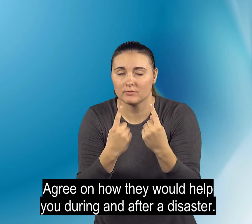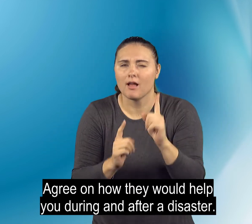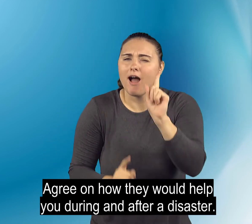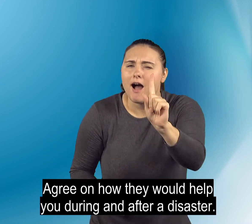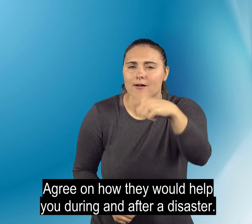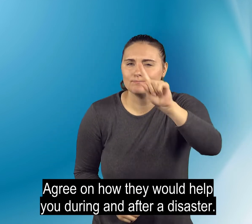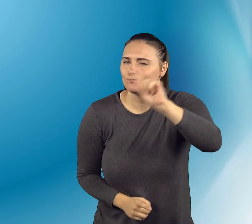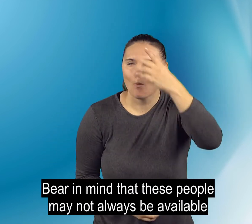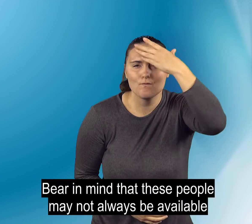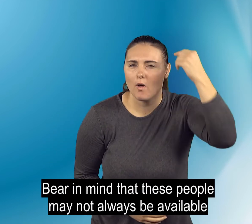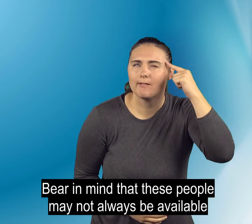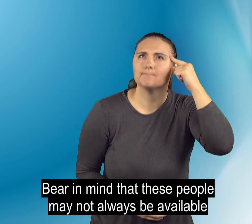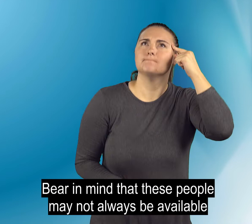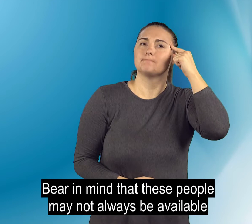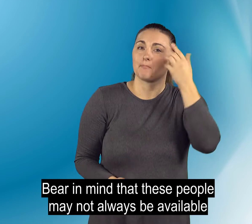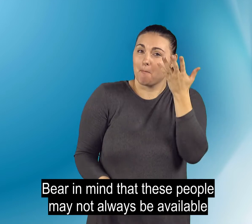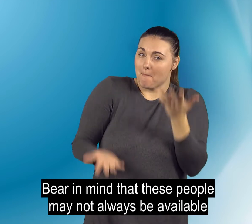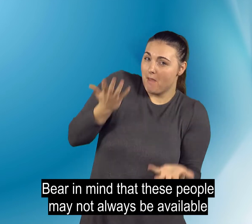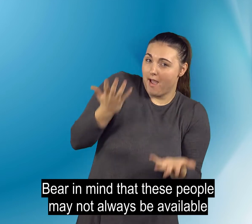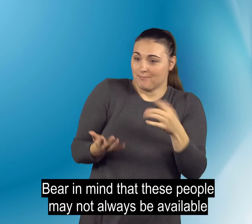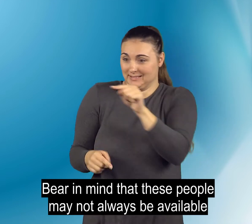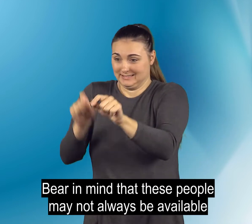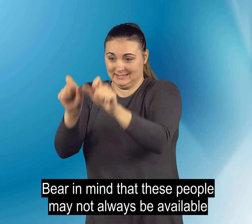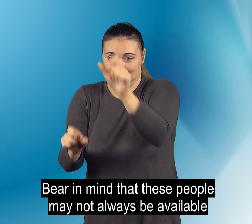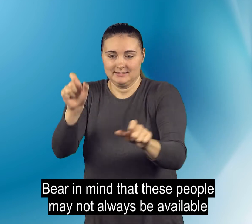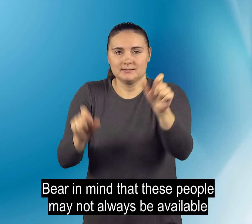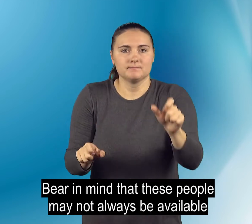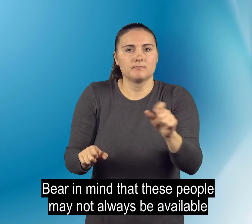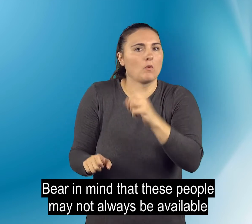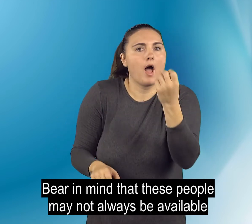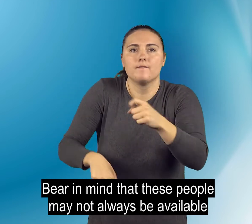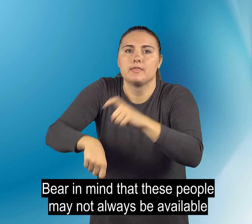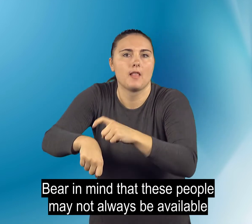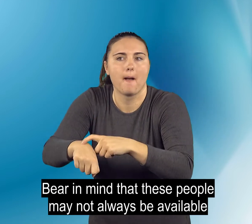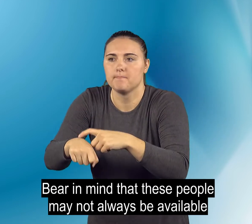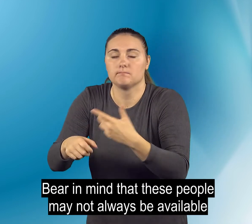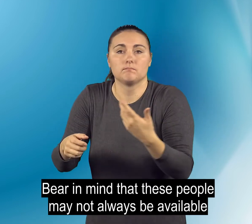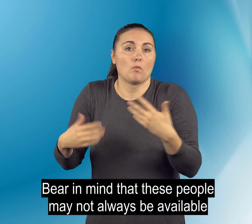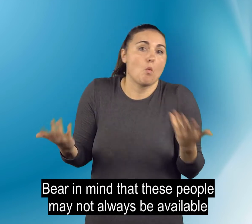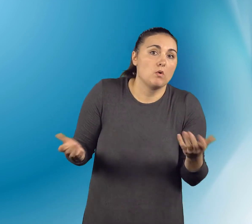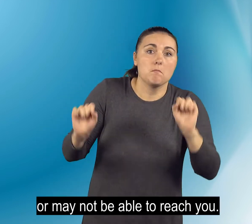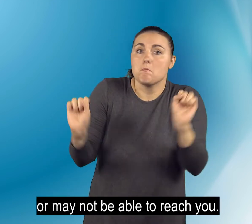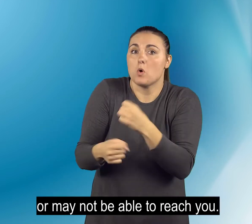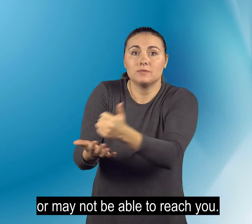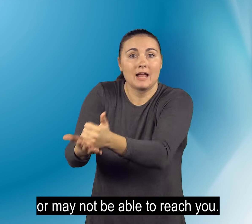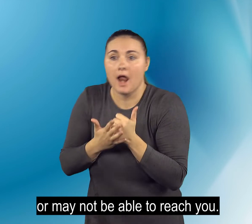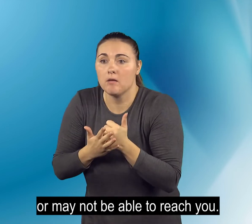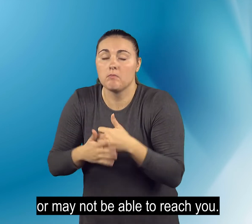Bear in mind that these people may not always be available or may not be able to reach you.